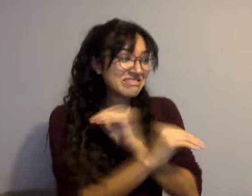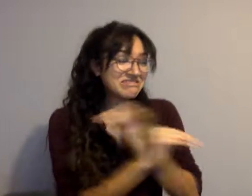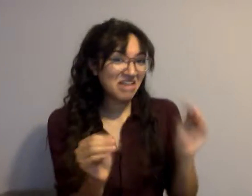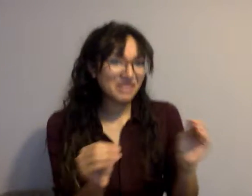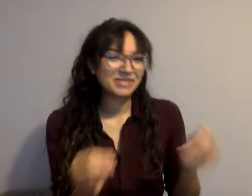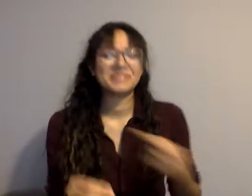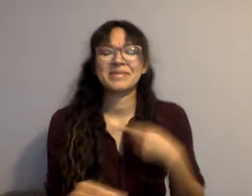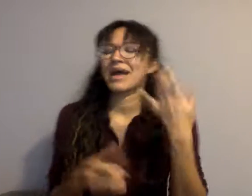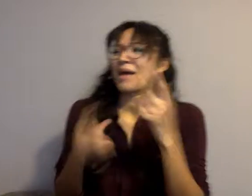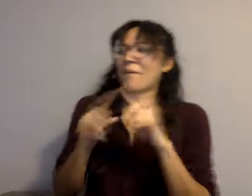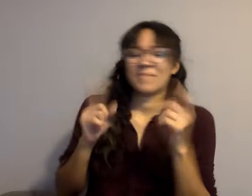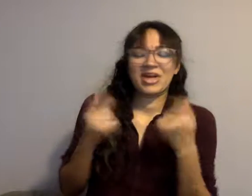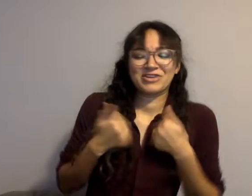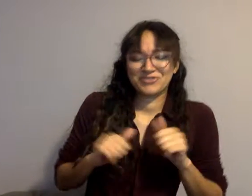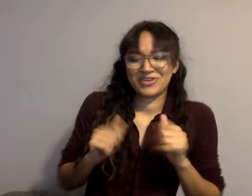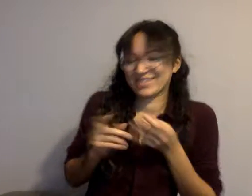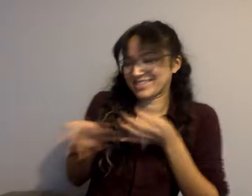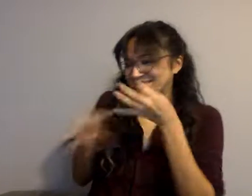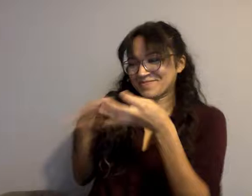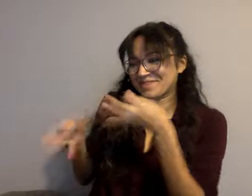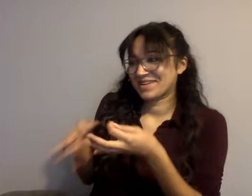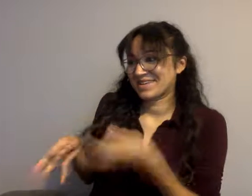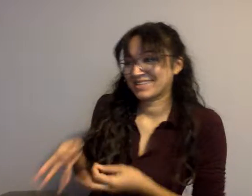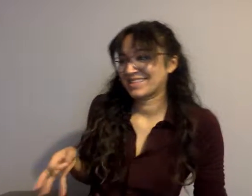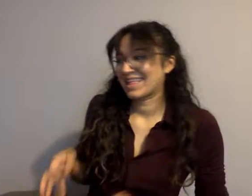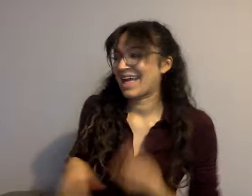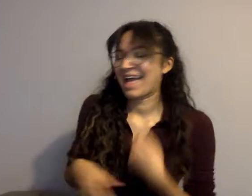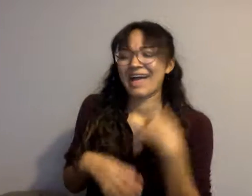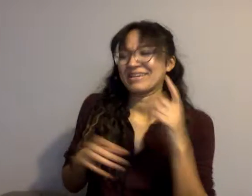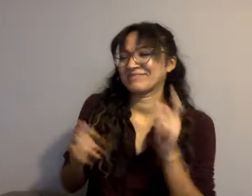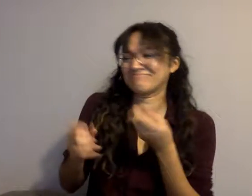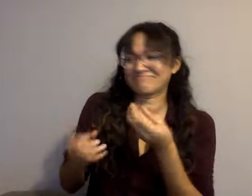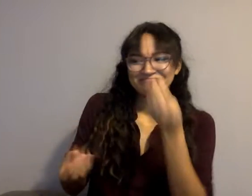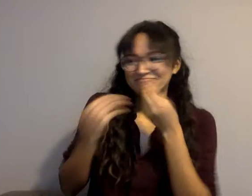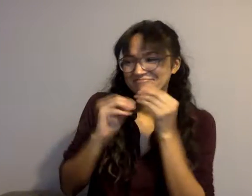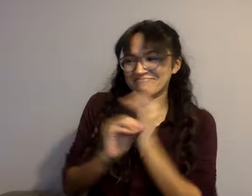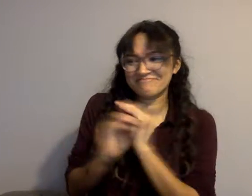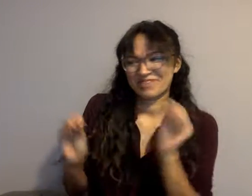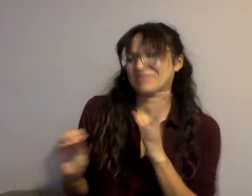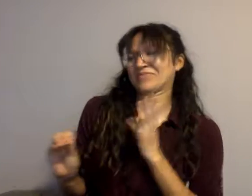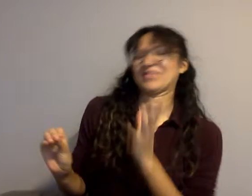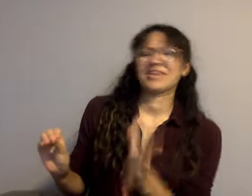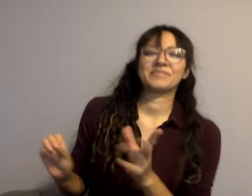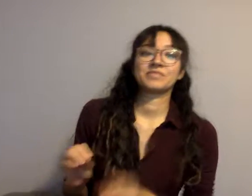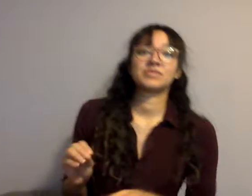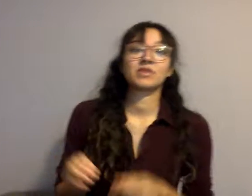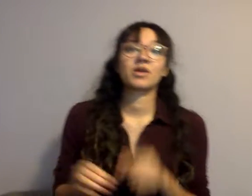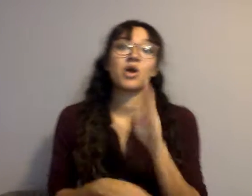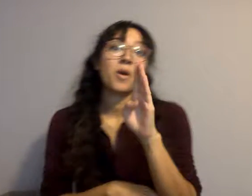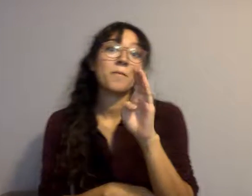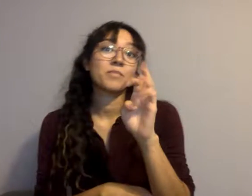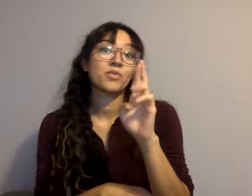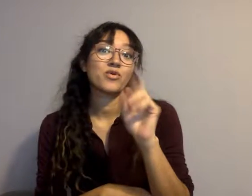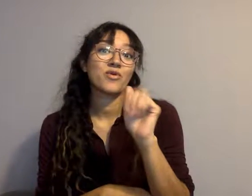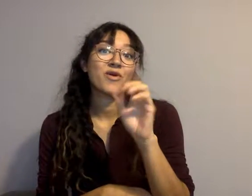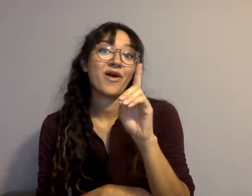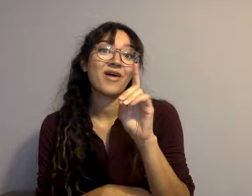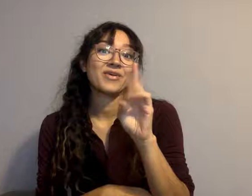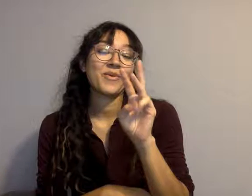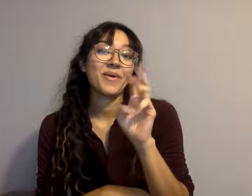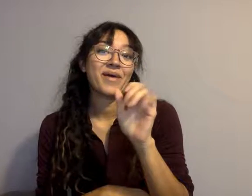of cake. I have tap danced on Broadway. Yeah, on Broadway. It's